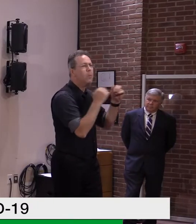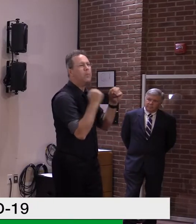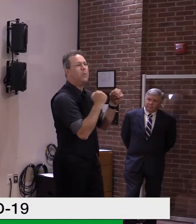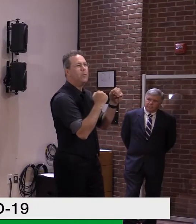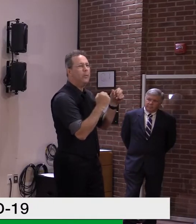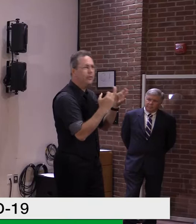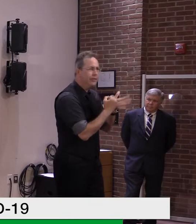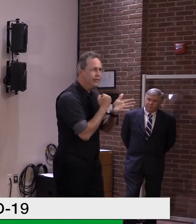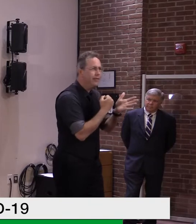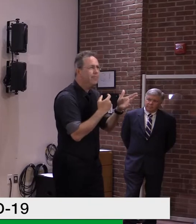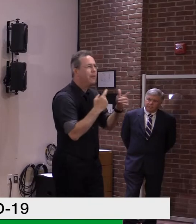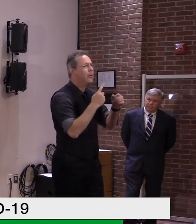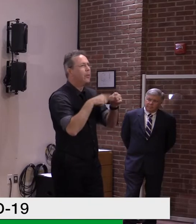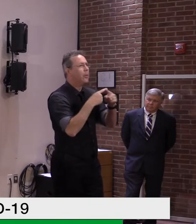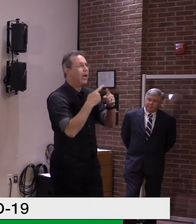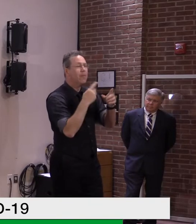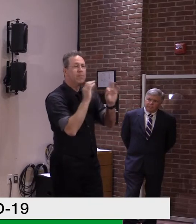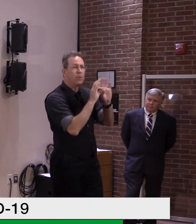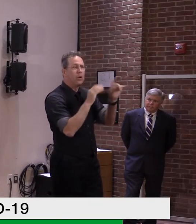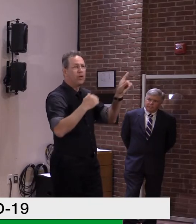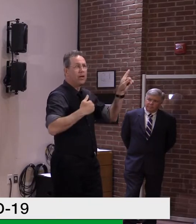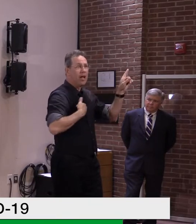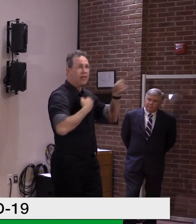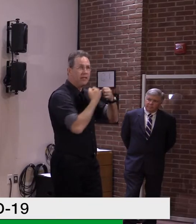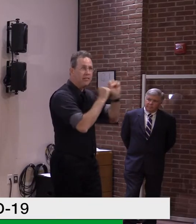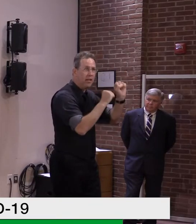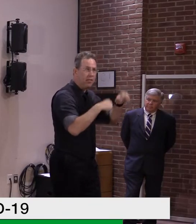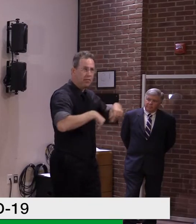can all speculate. I think it's good news when